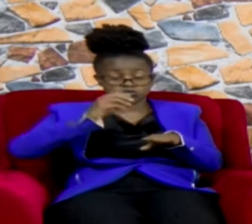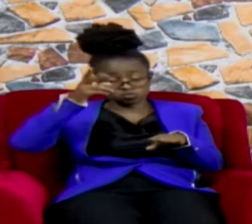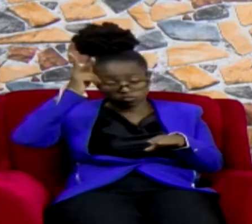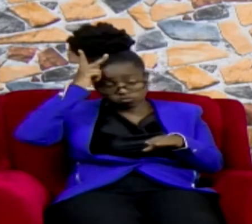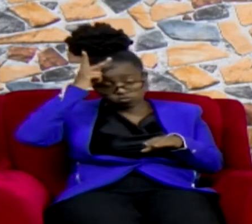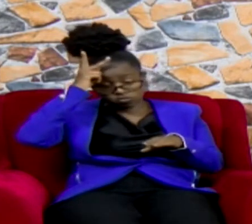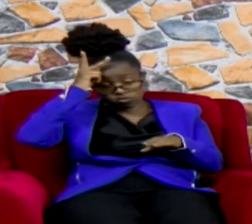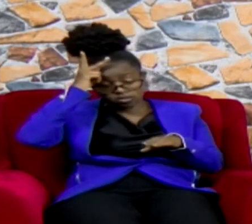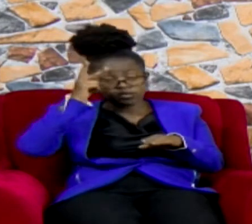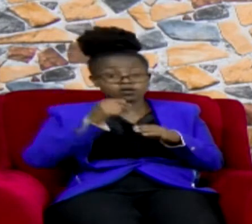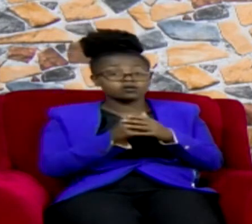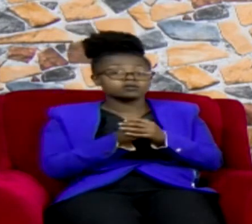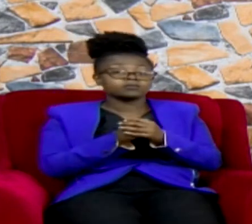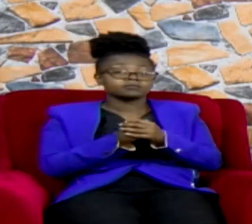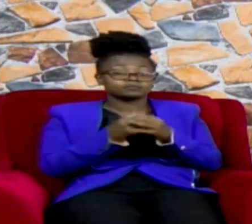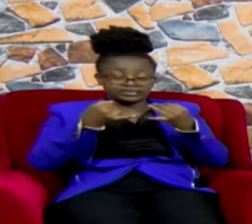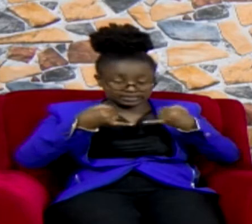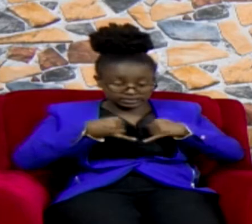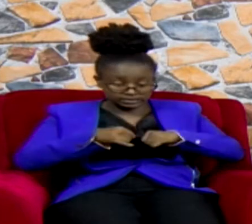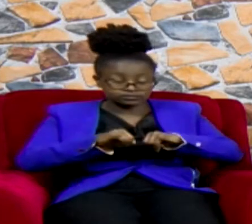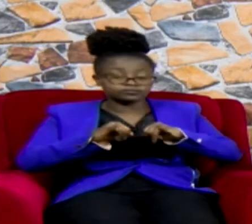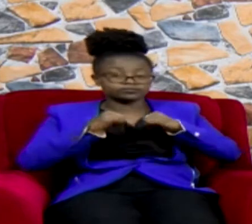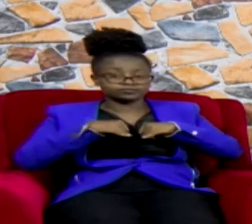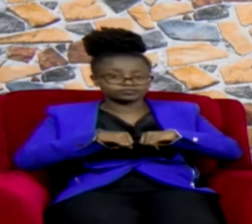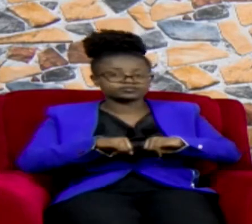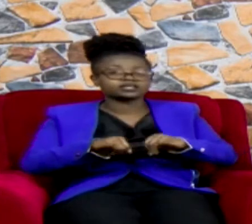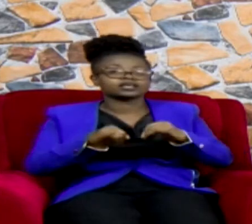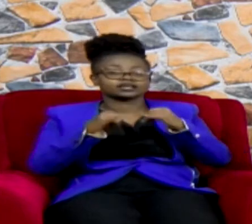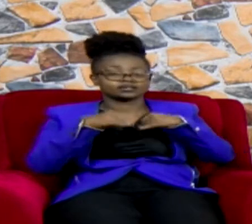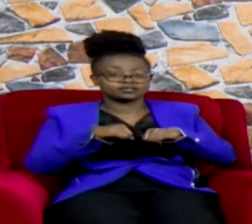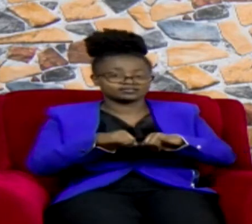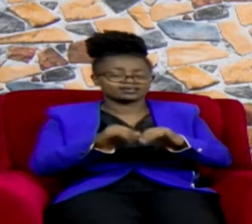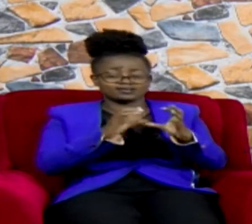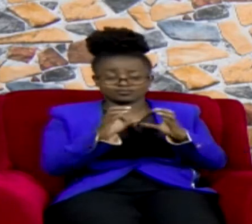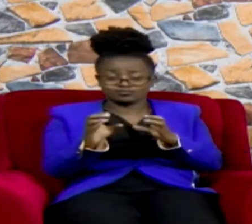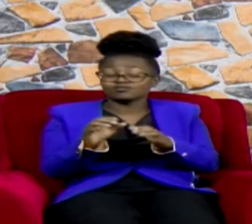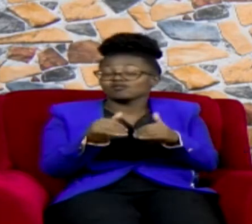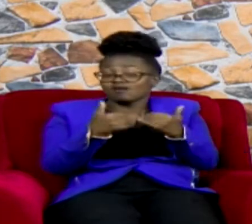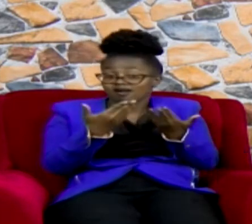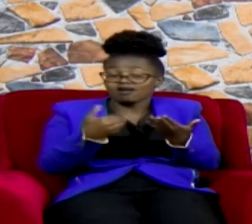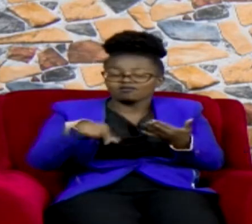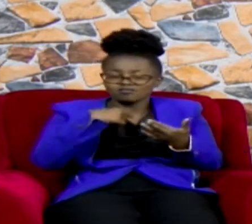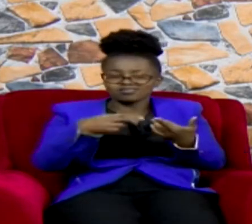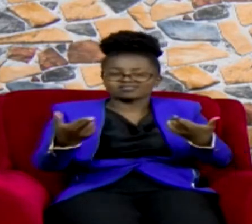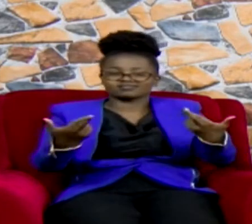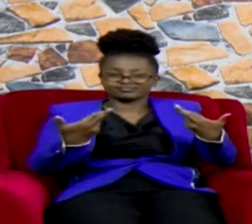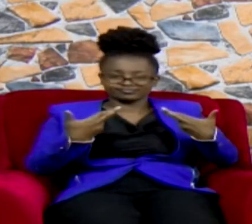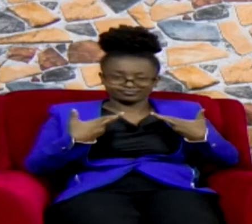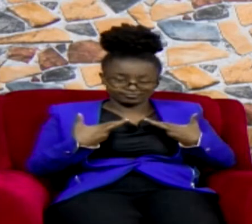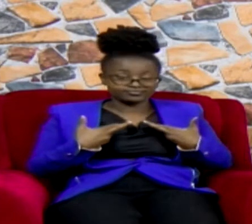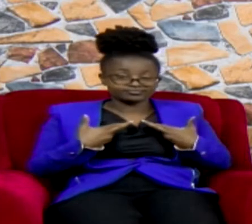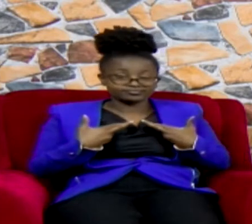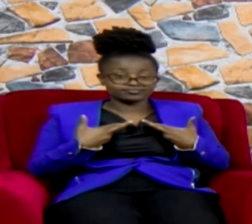their own expertise, try to stabilize the way we receive